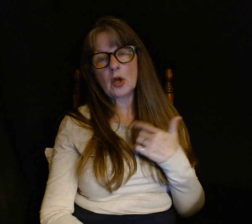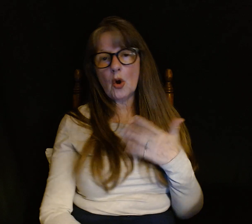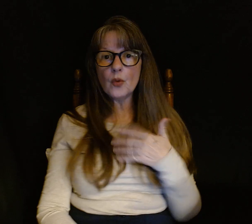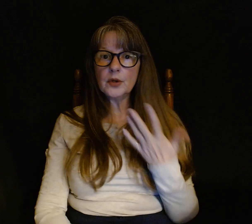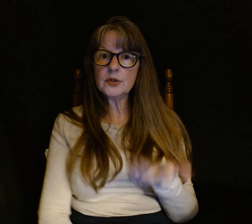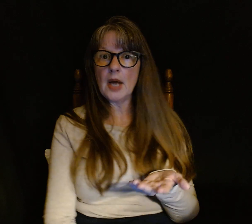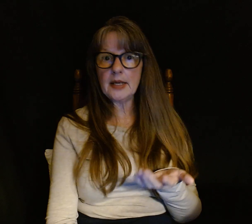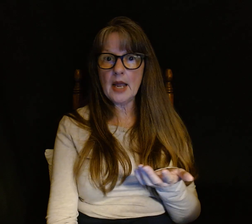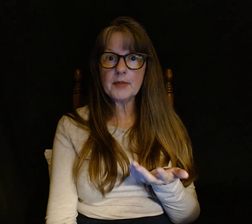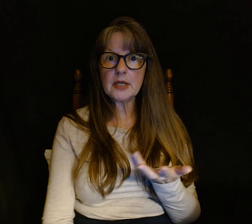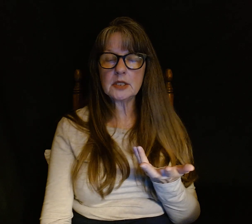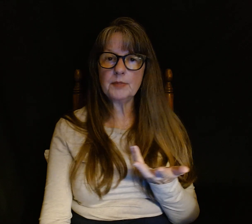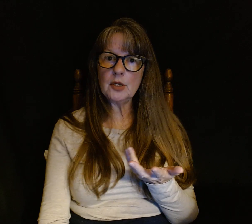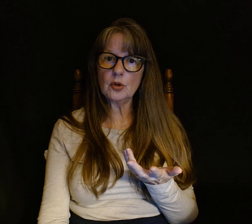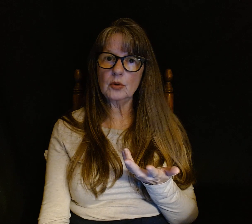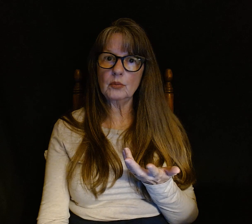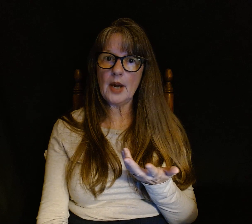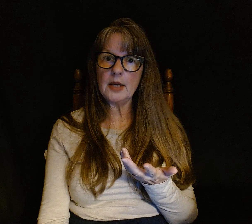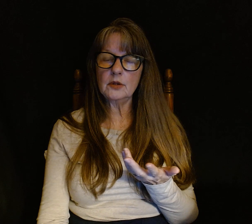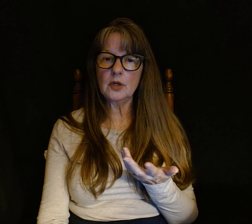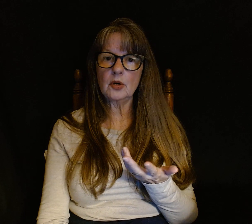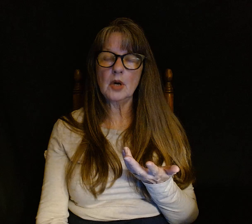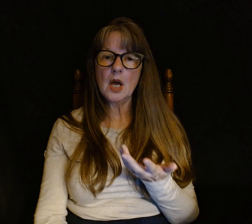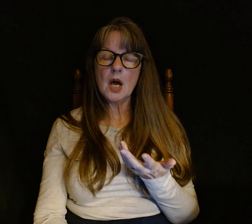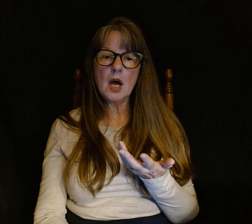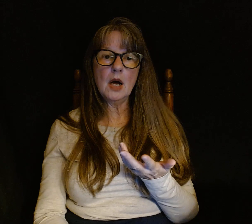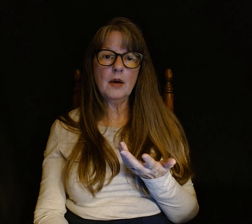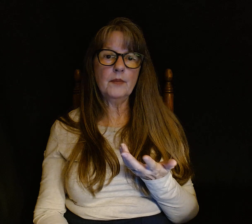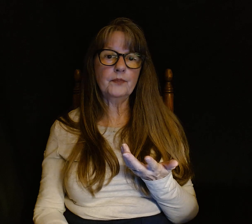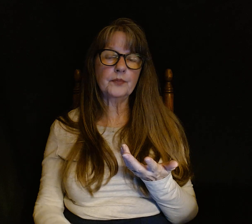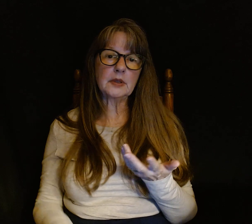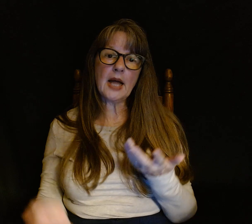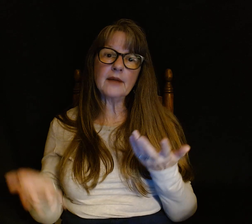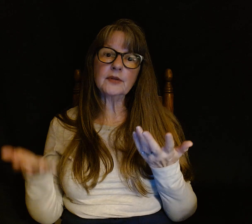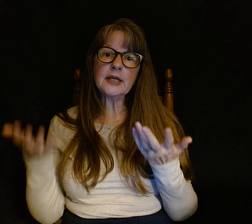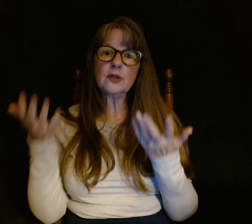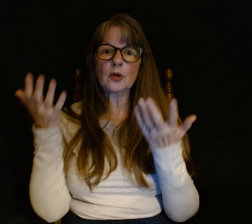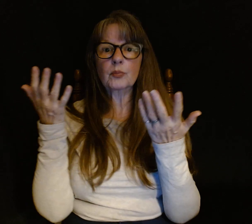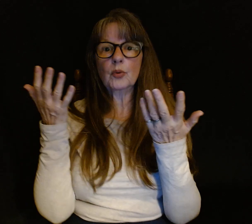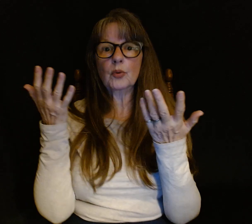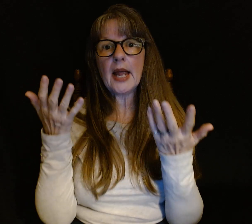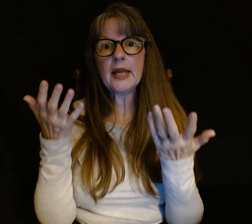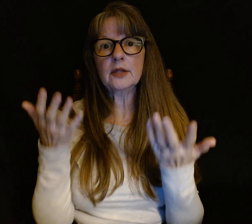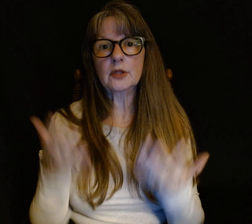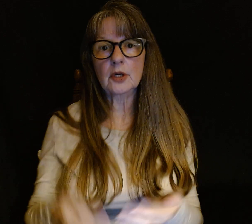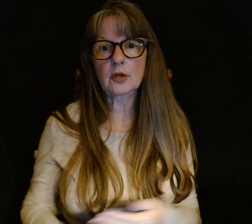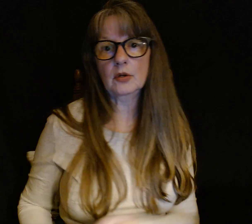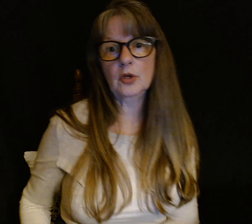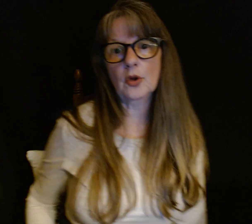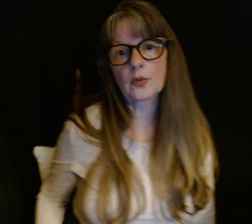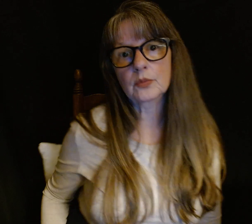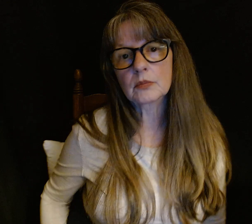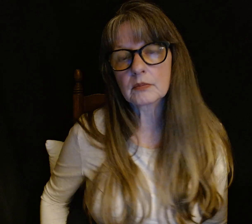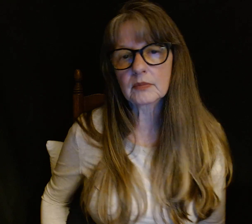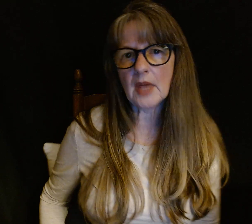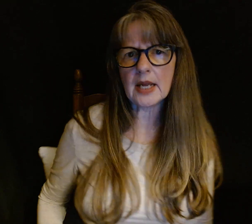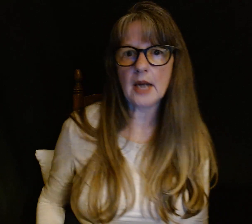oh, they're a dynamic speaker, right? They're lively, they're bright, they're, that kind of